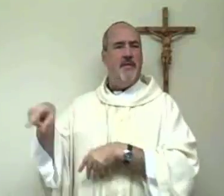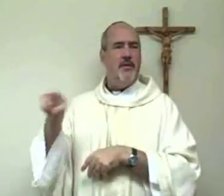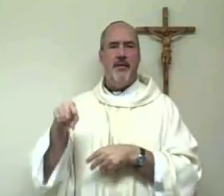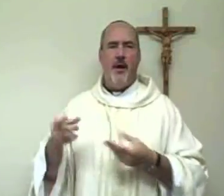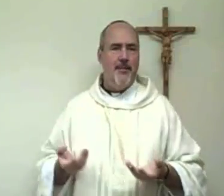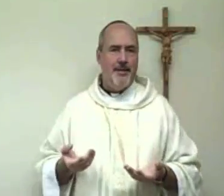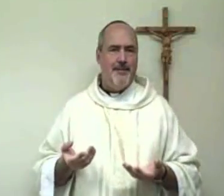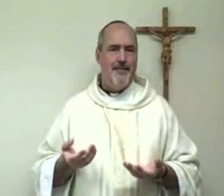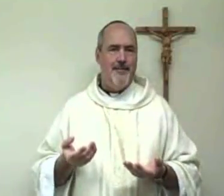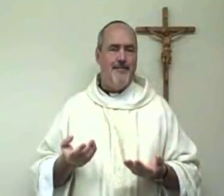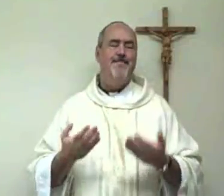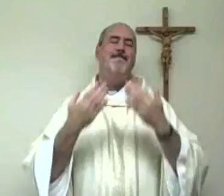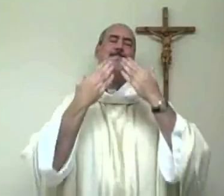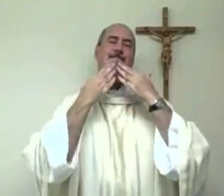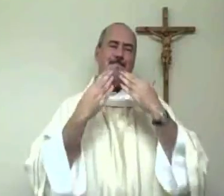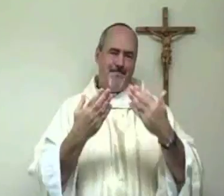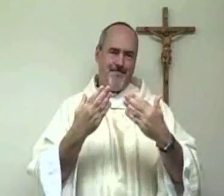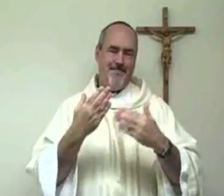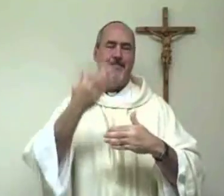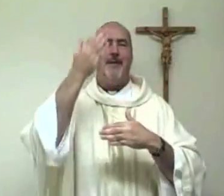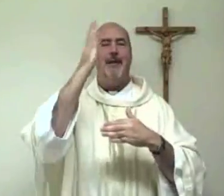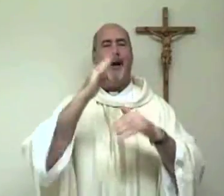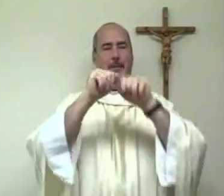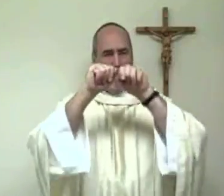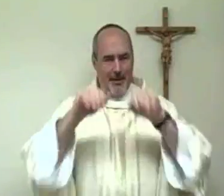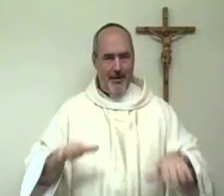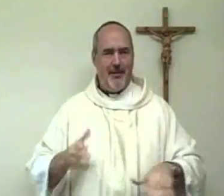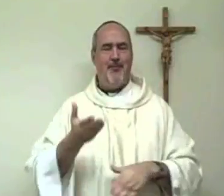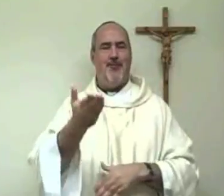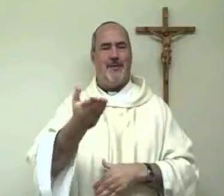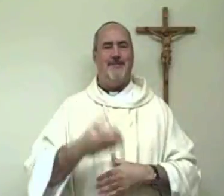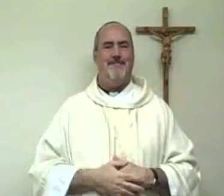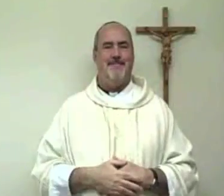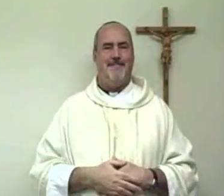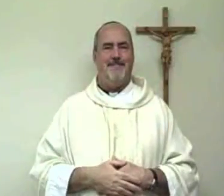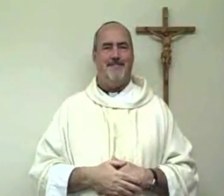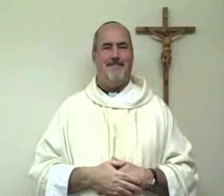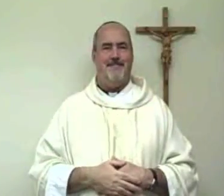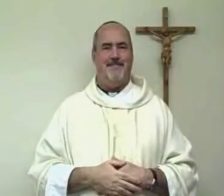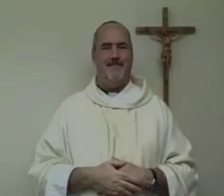have no family close by or no one to care for them. Thank you, and God bless.